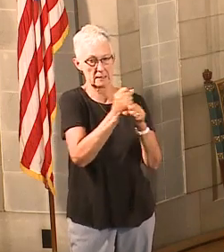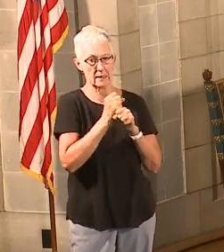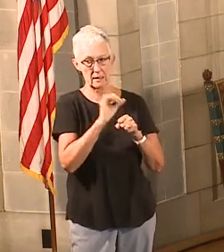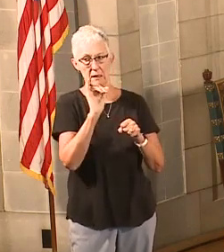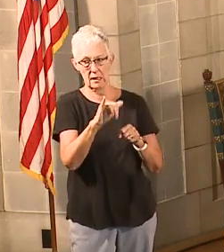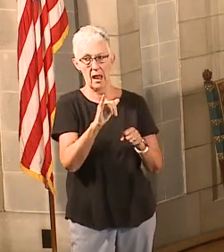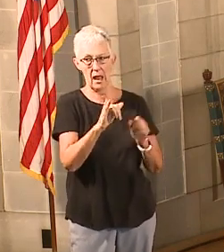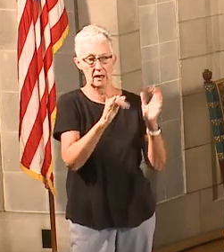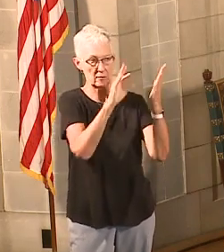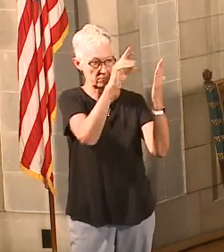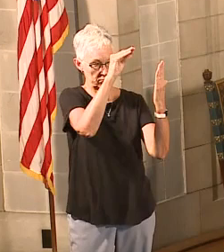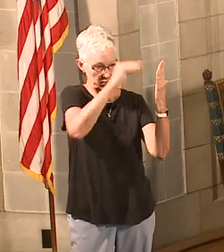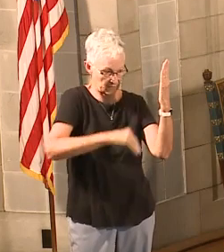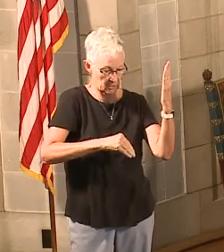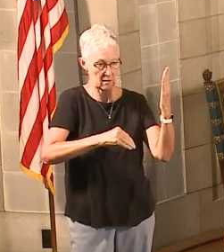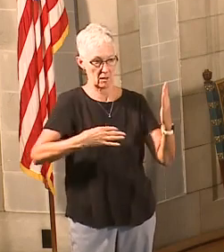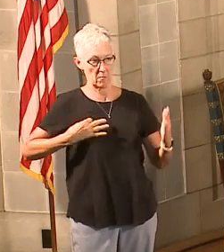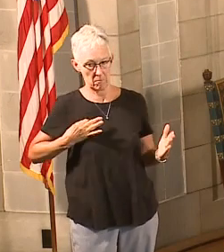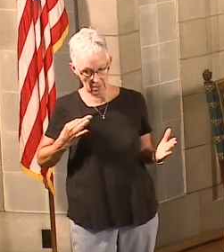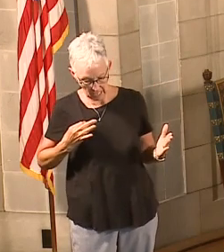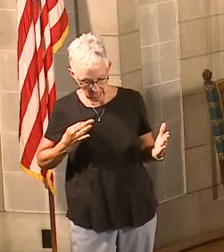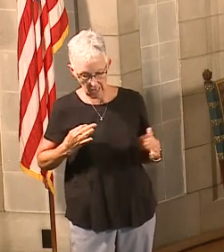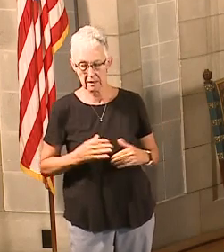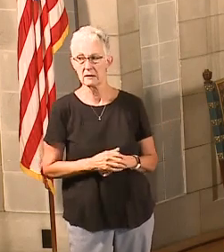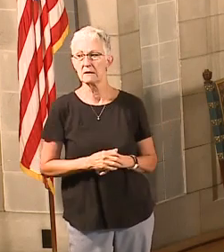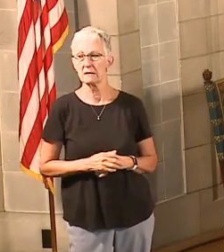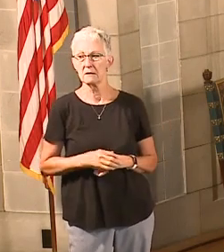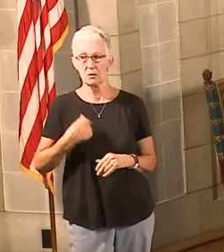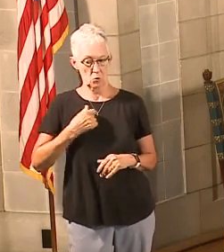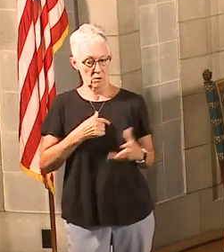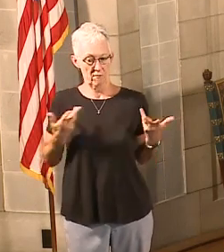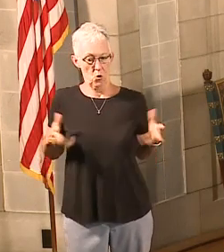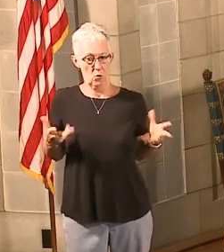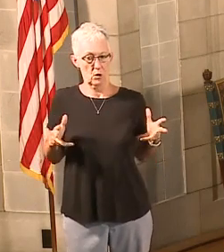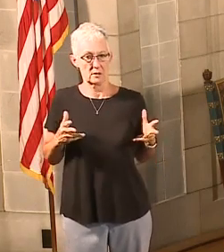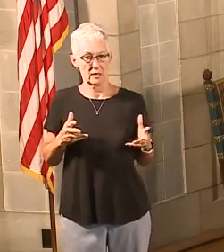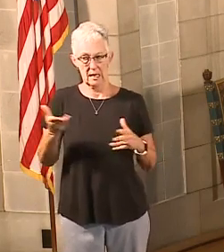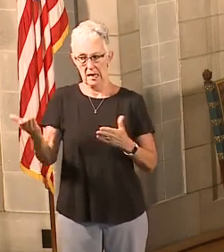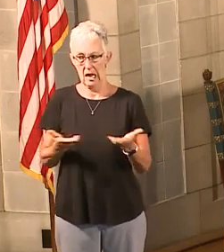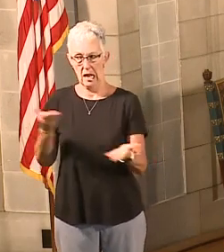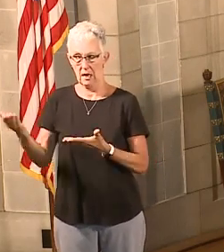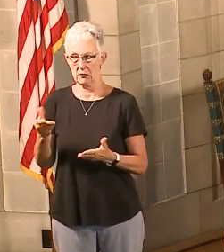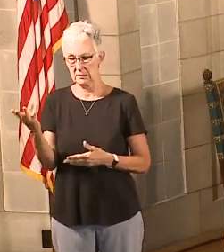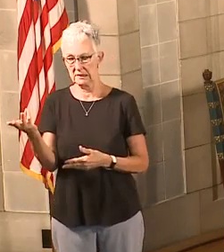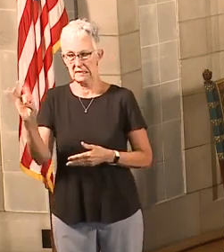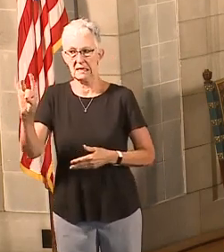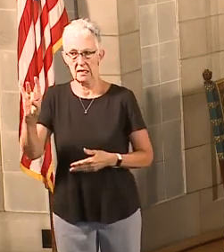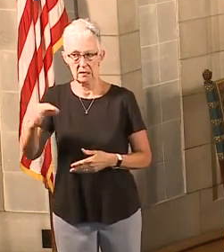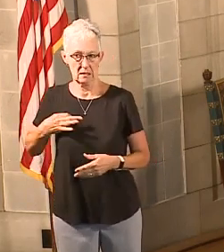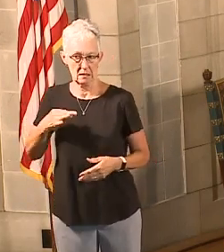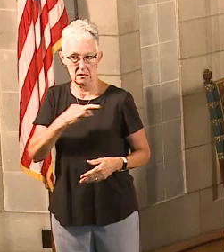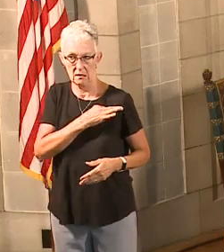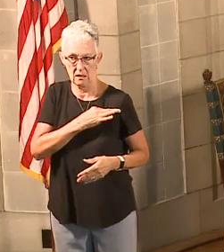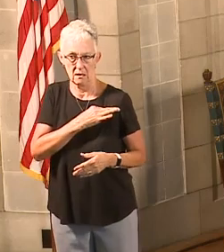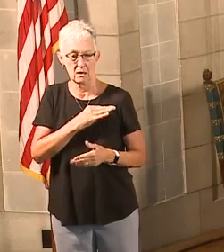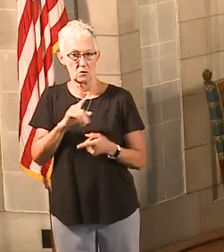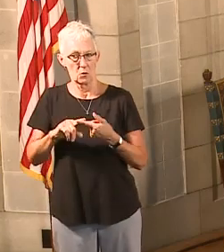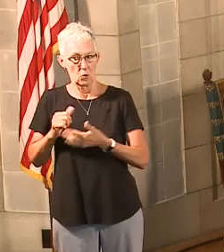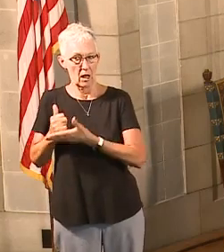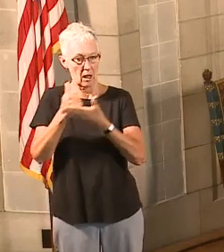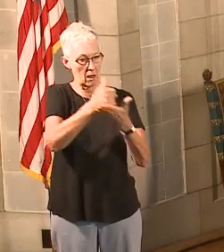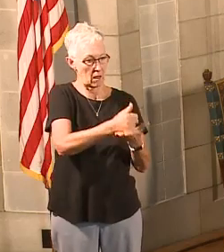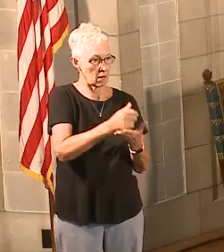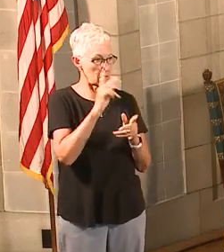it. Having said that, we have also hired an additional 68 eligibility staff to be able to help folks make sure we get those